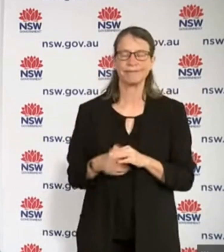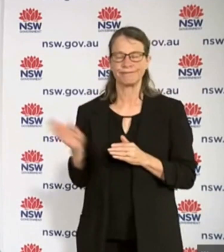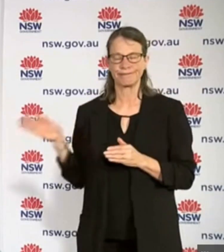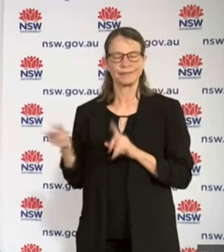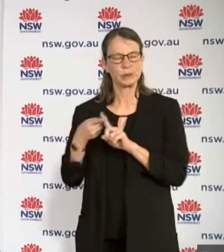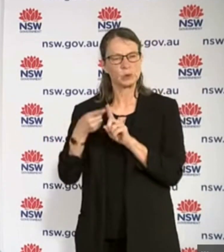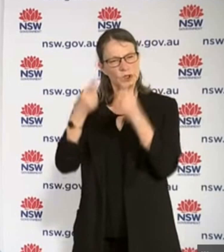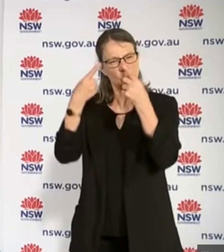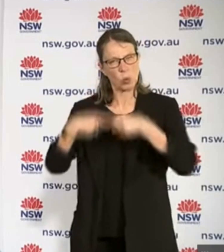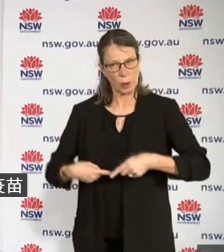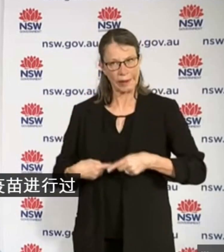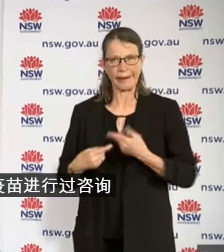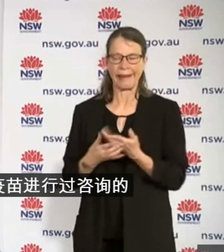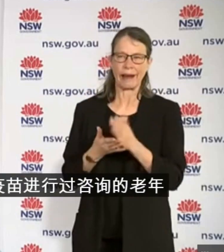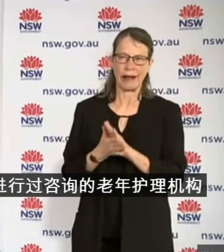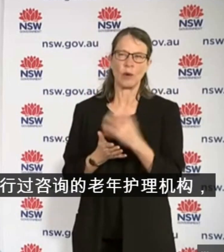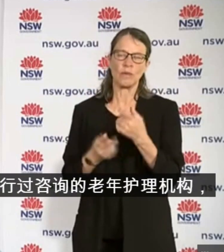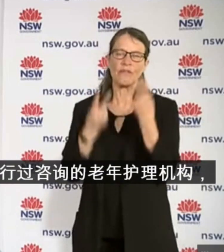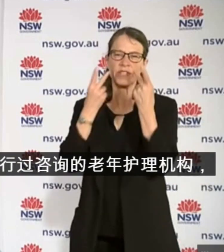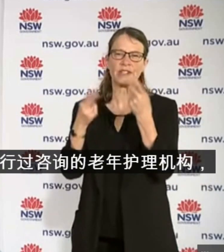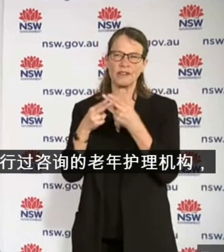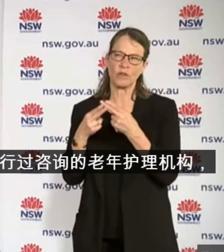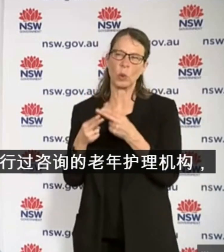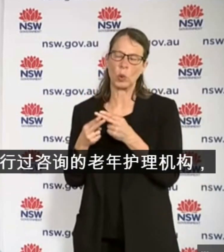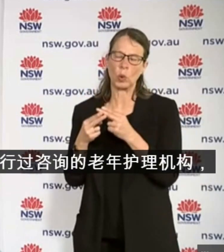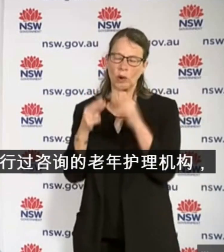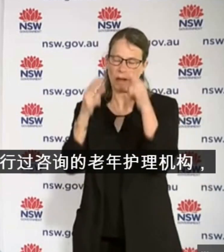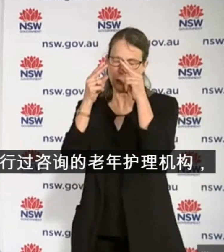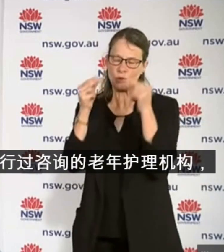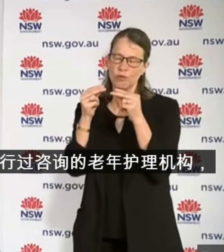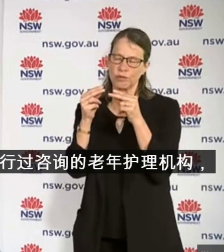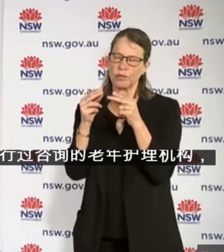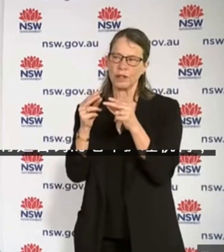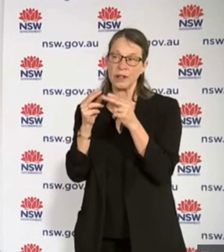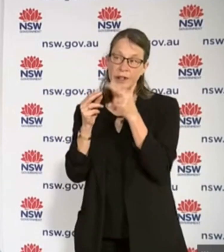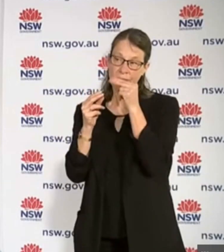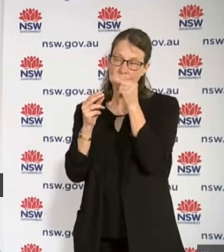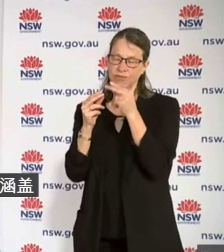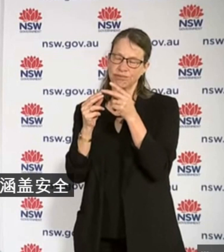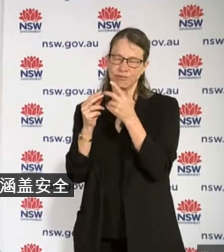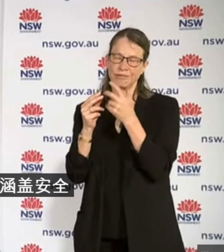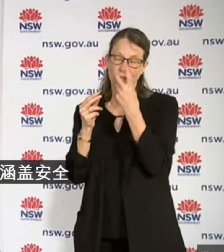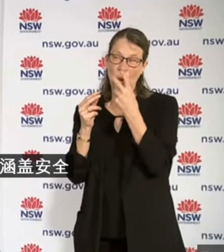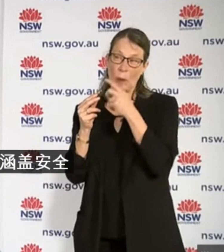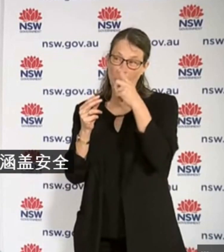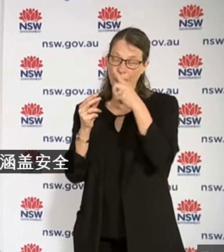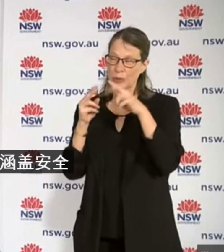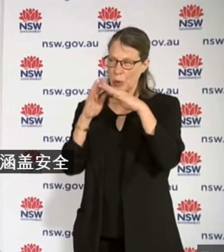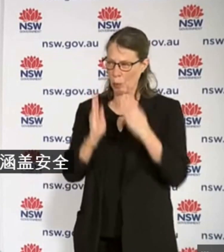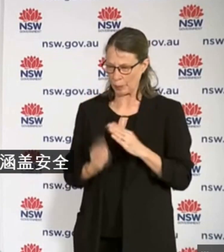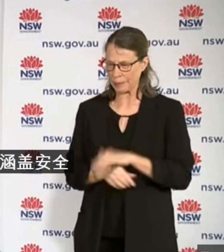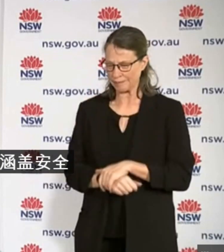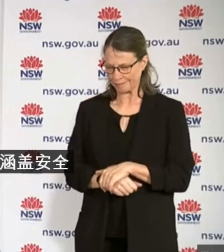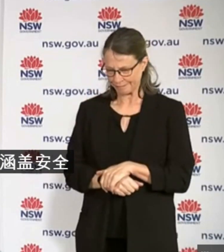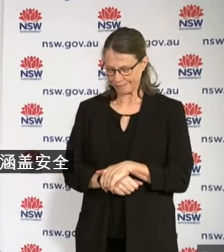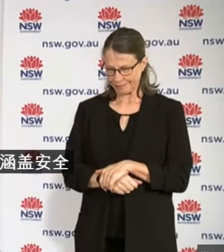care facilities. That's been consulted with the sector in relation to vaccinated, but also making sure we've updated those COVID safety plans about